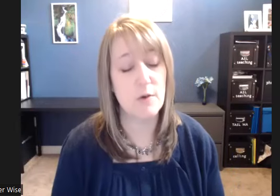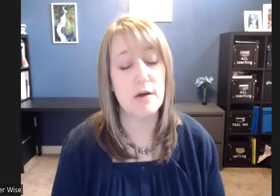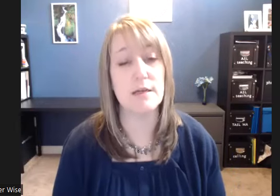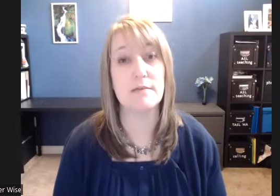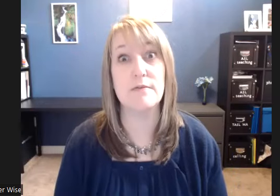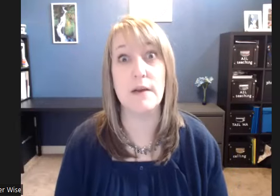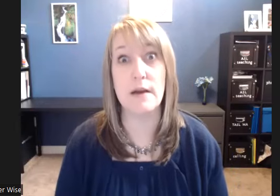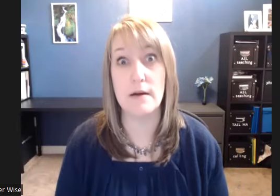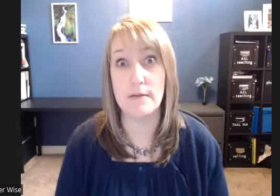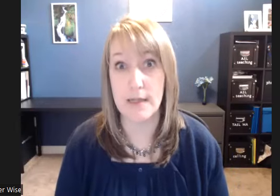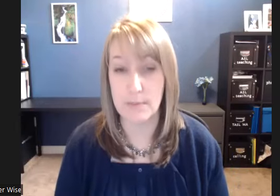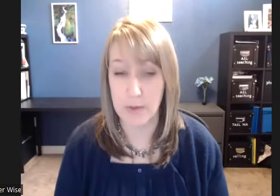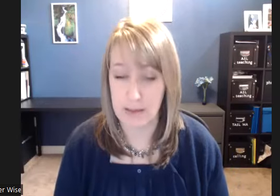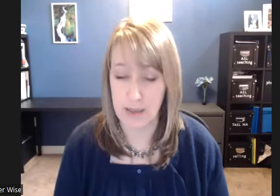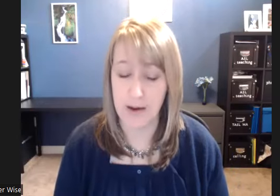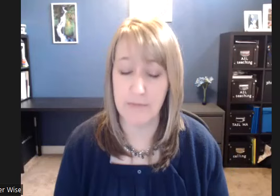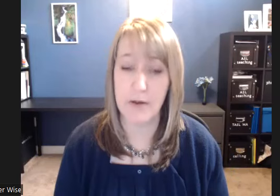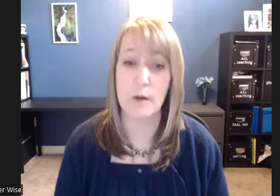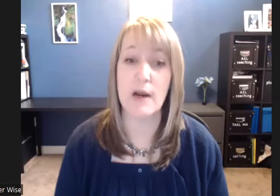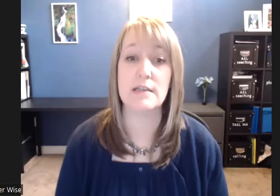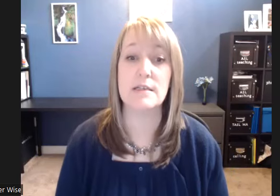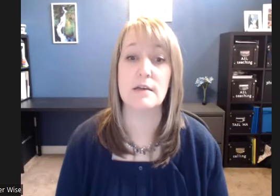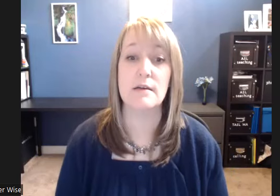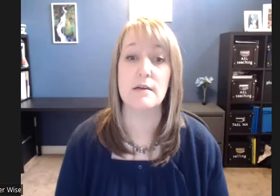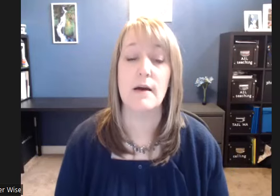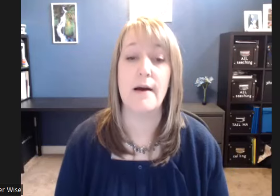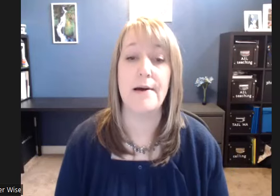before, is very important that you have the correct